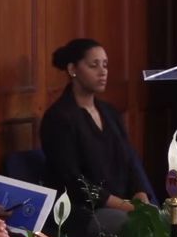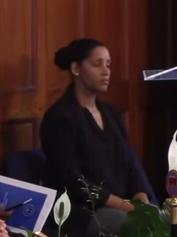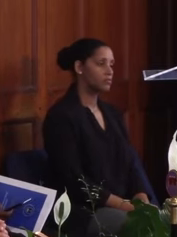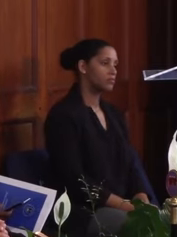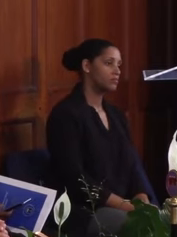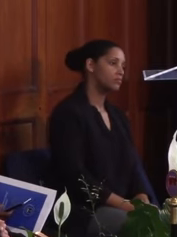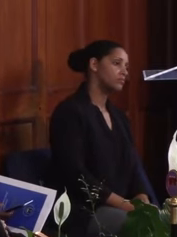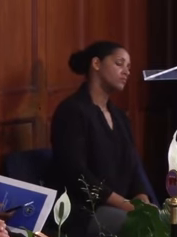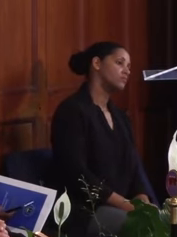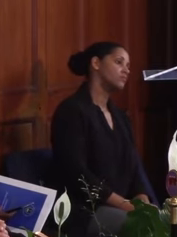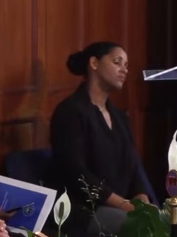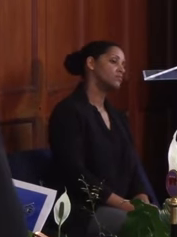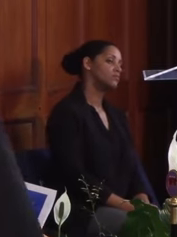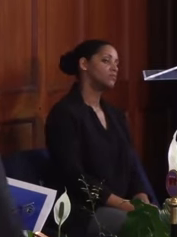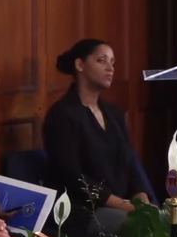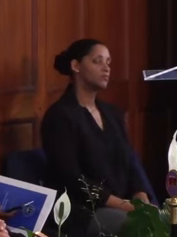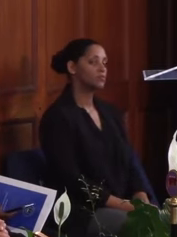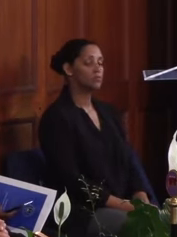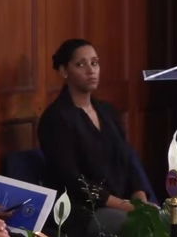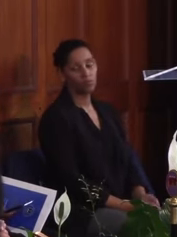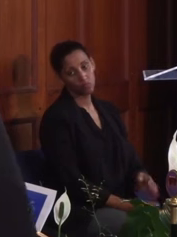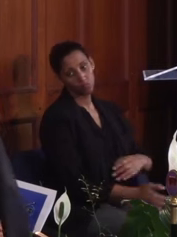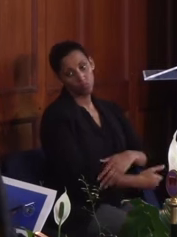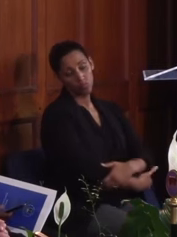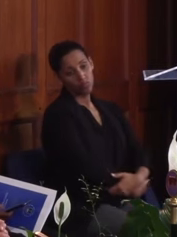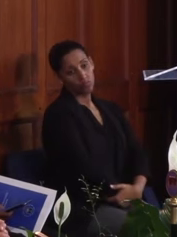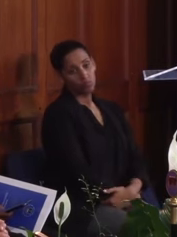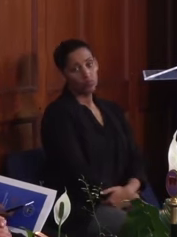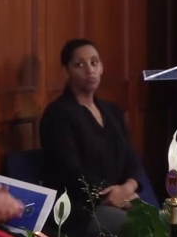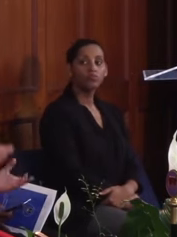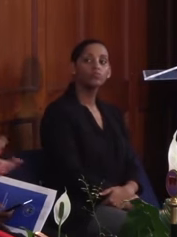For the degree of Master of Laws in Shipping Law, Jordan Tannen Morgan.